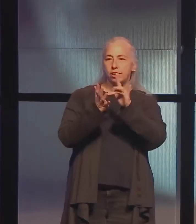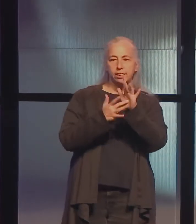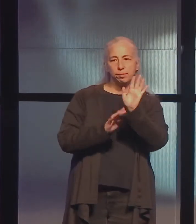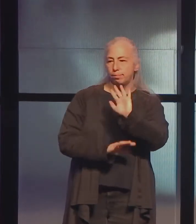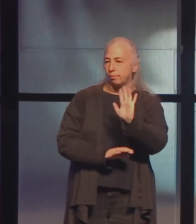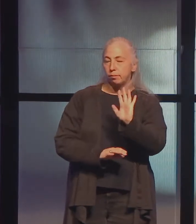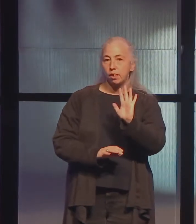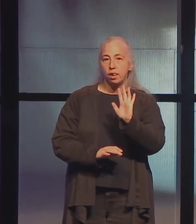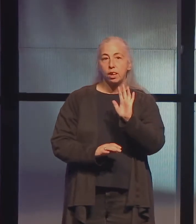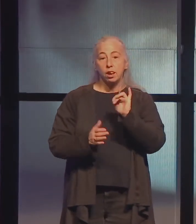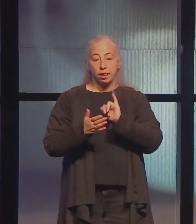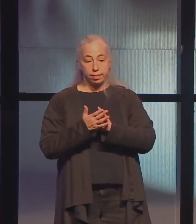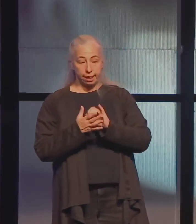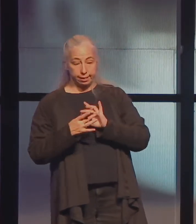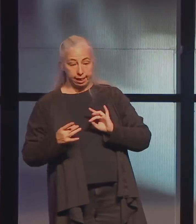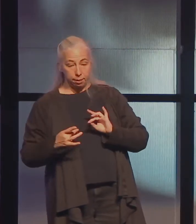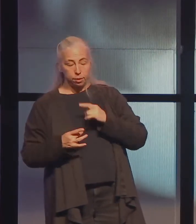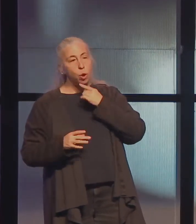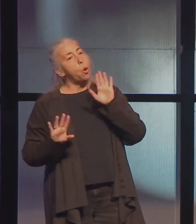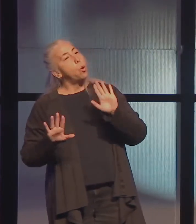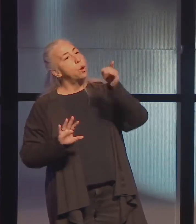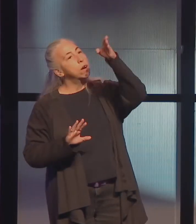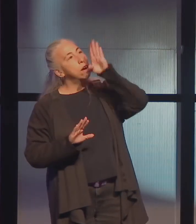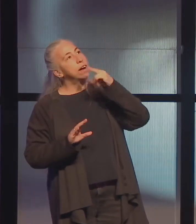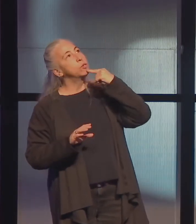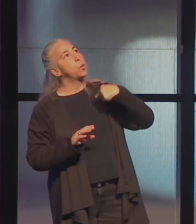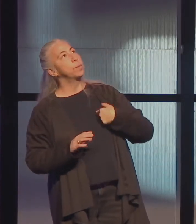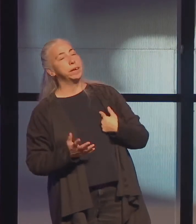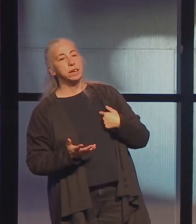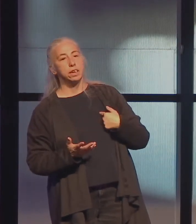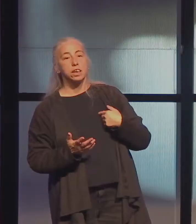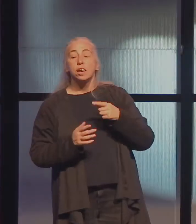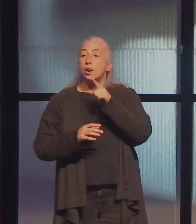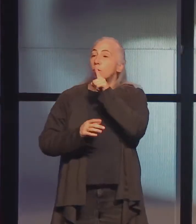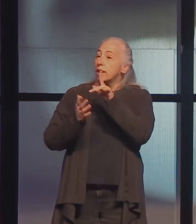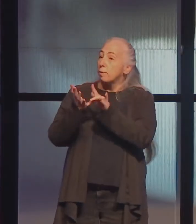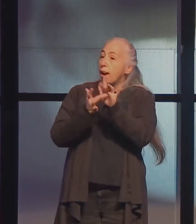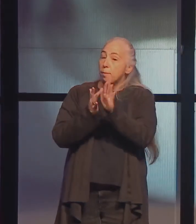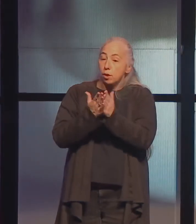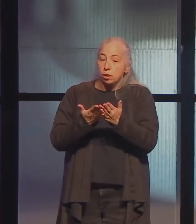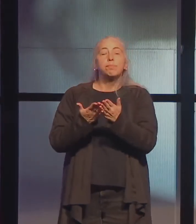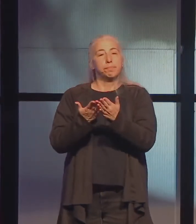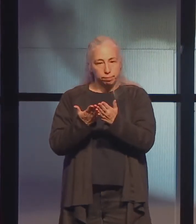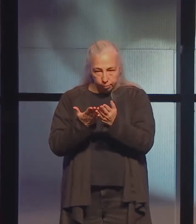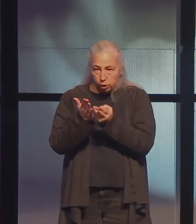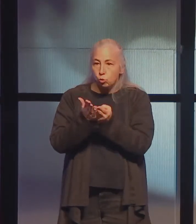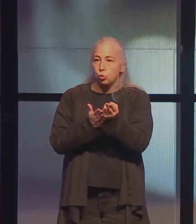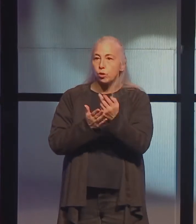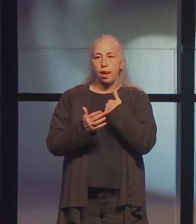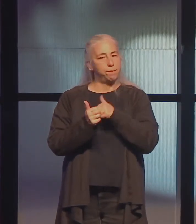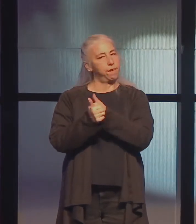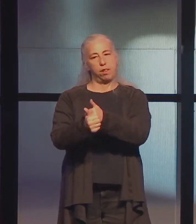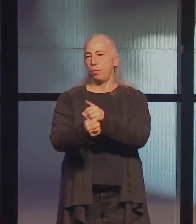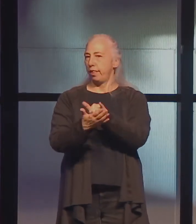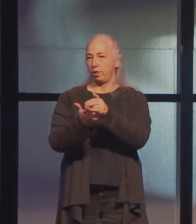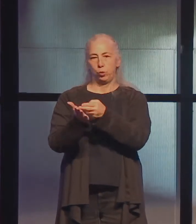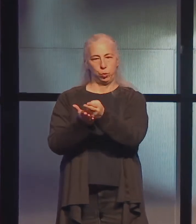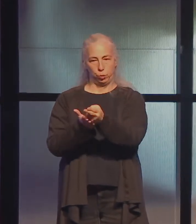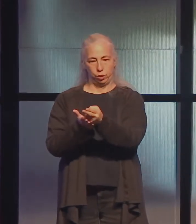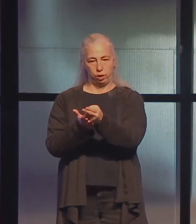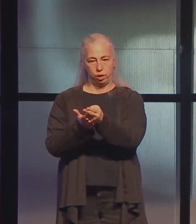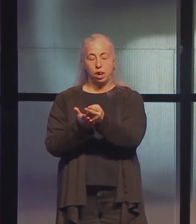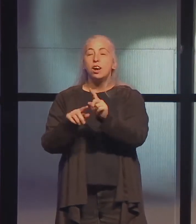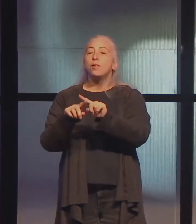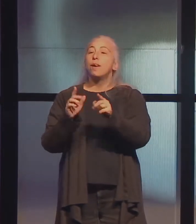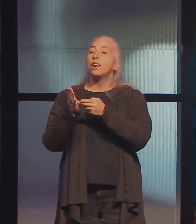us to, right? So there's truth in the scripture, but it's not a truth that I'm following. It's a truth that